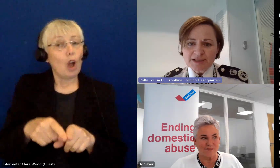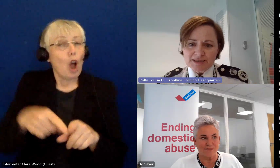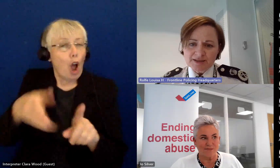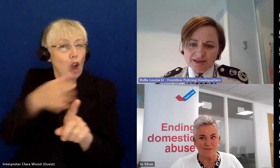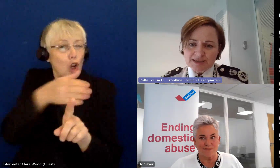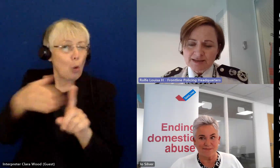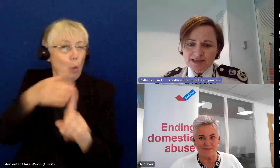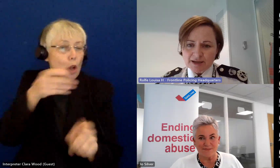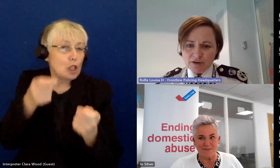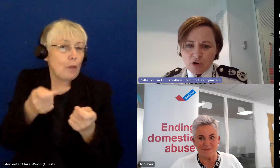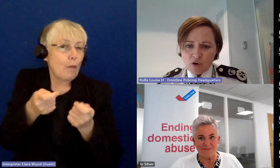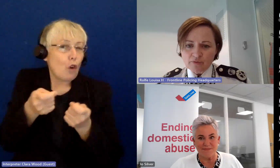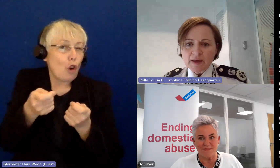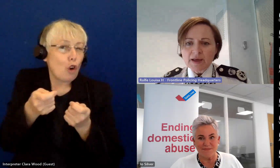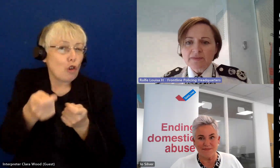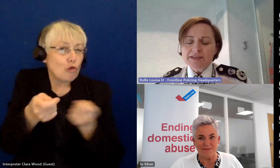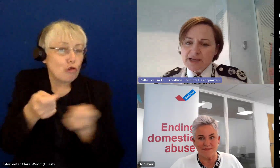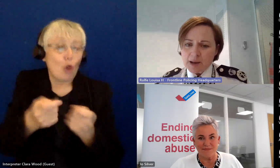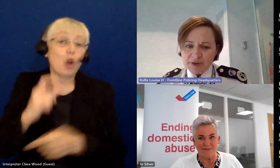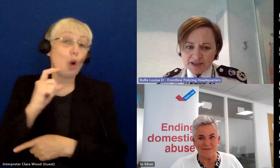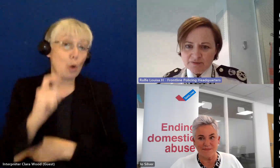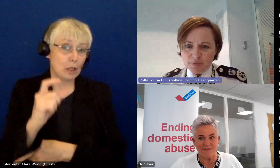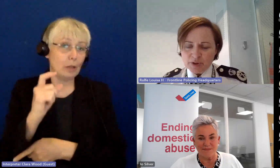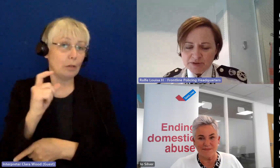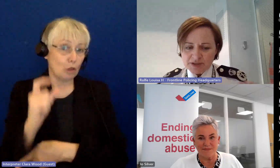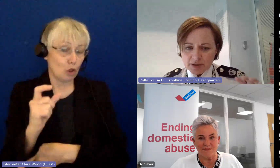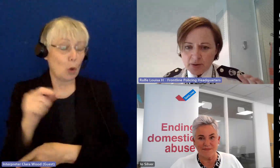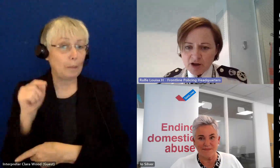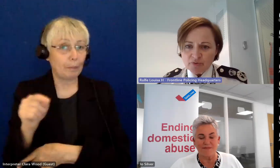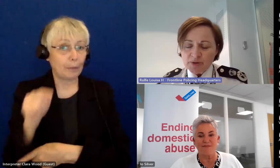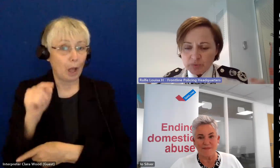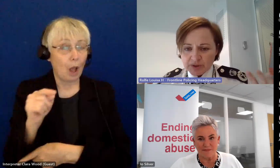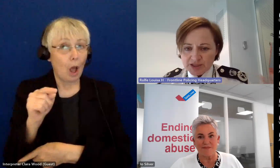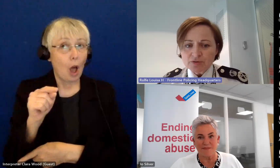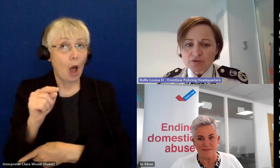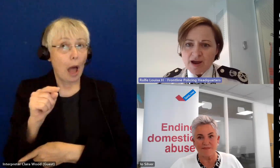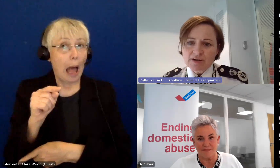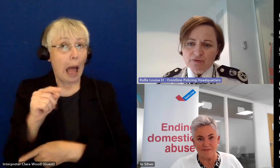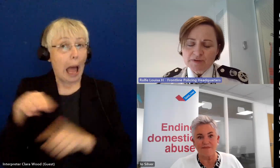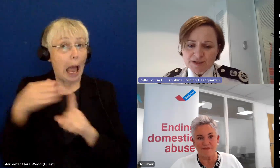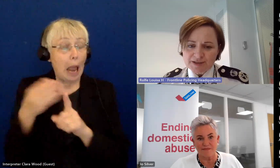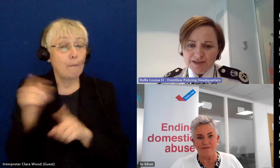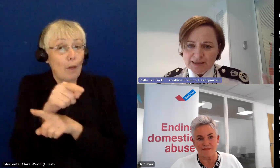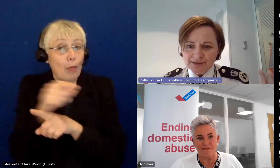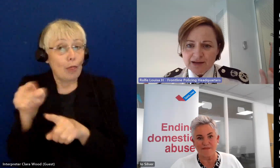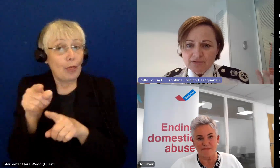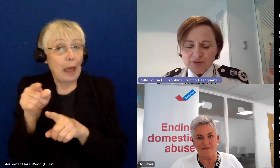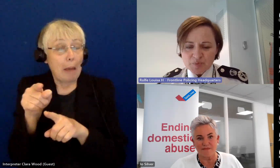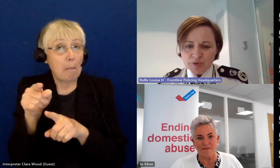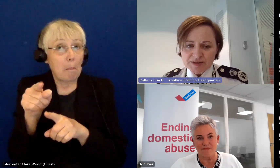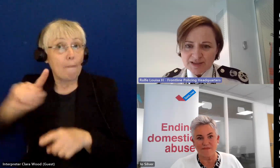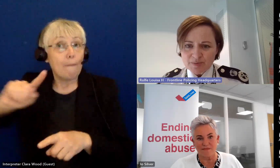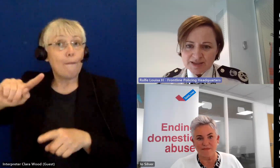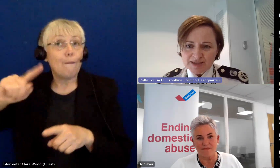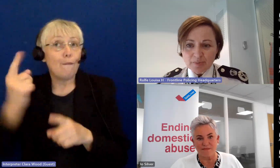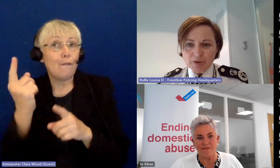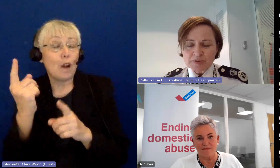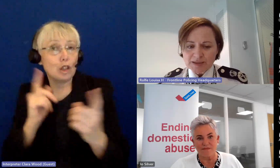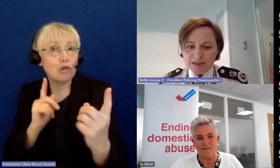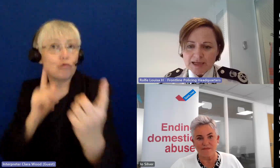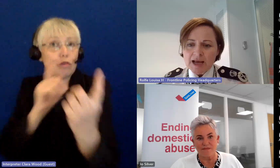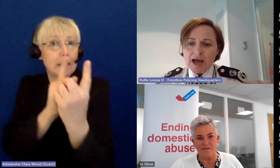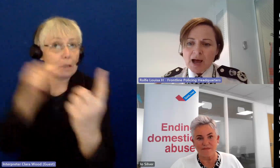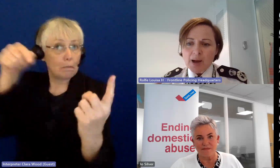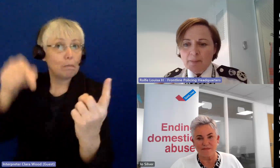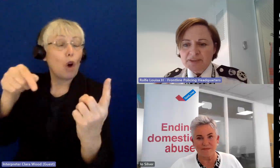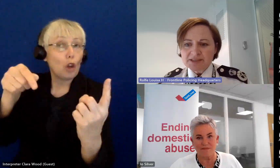have a limited understanding of the dynamics of abuse. We do train officers in responding to domestic